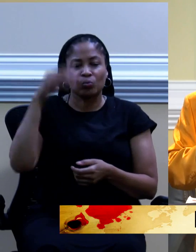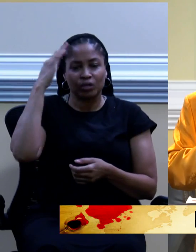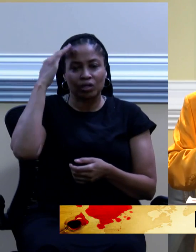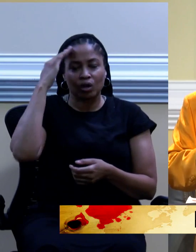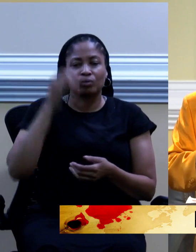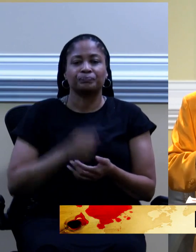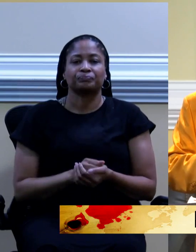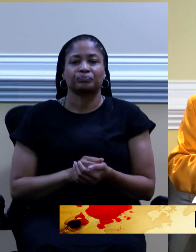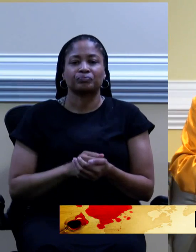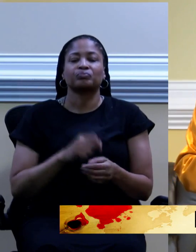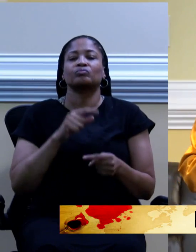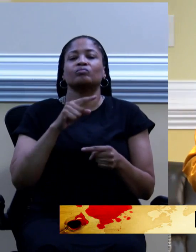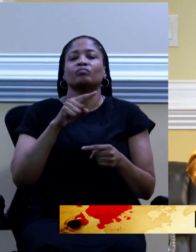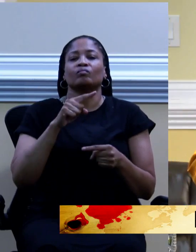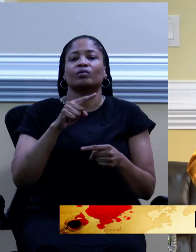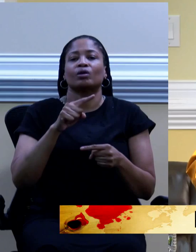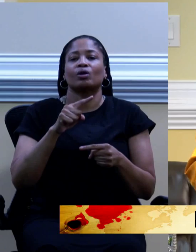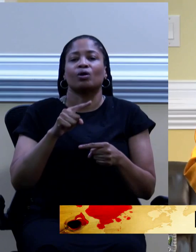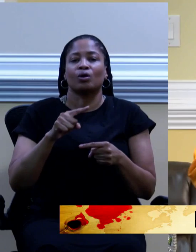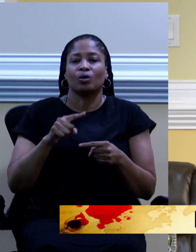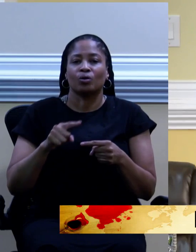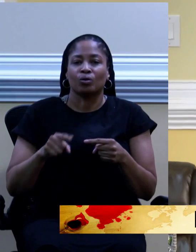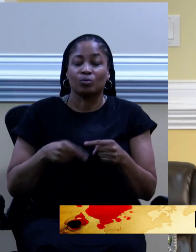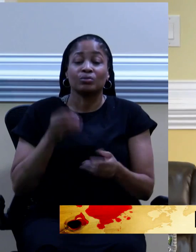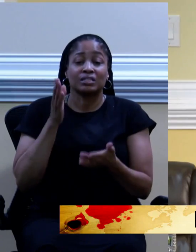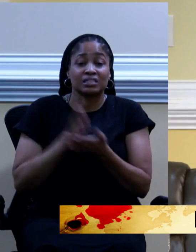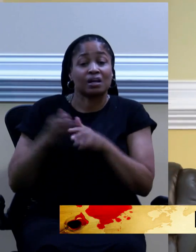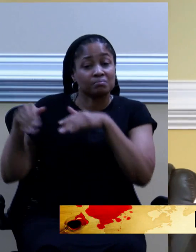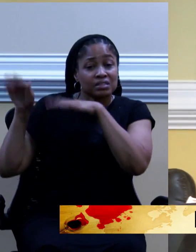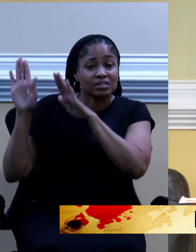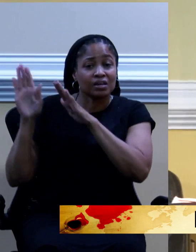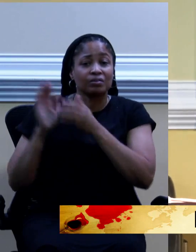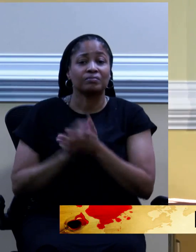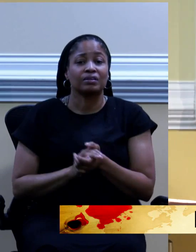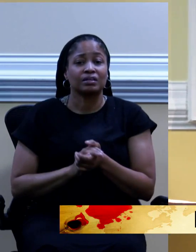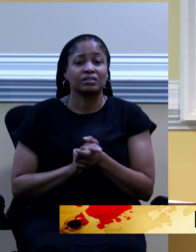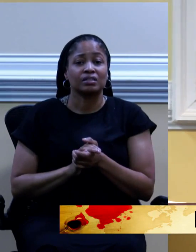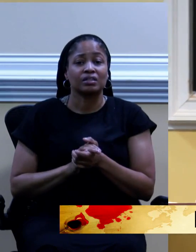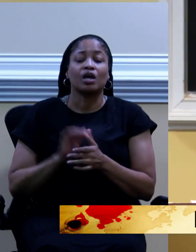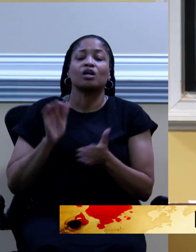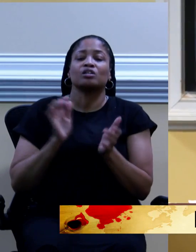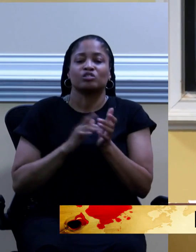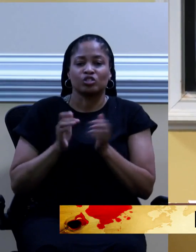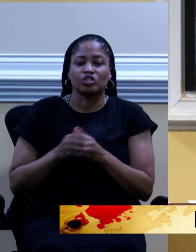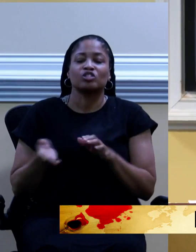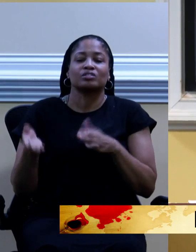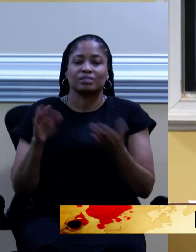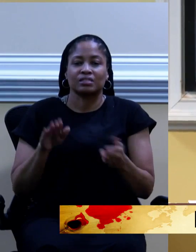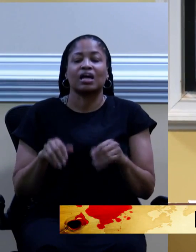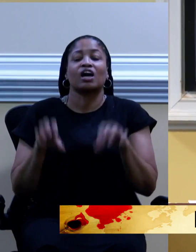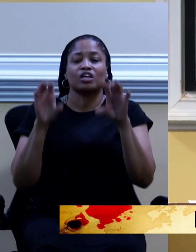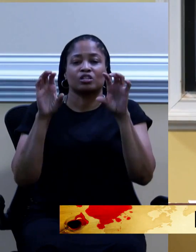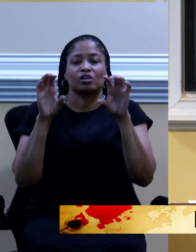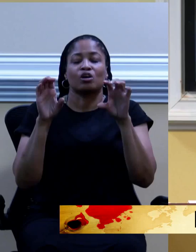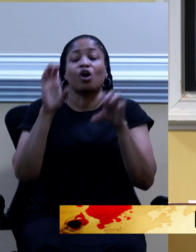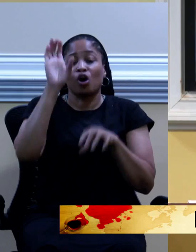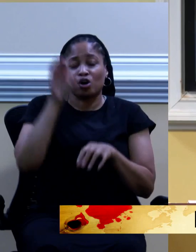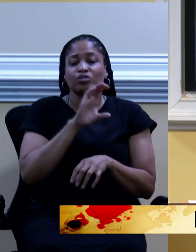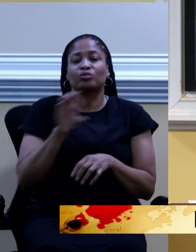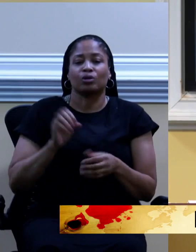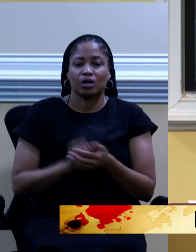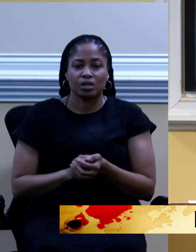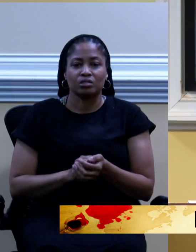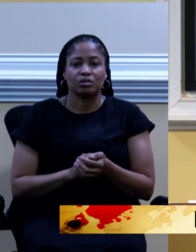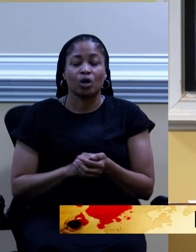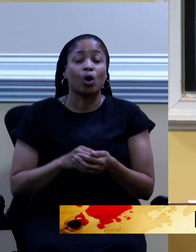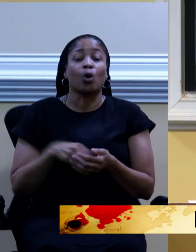when he caused the sacrifices and the oblation to cease, it was on, he died on the cross, didn't he? Right. Because we read that the veil of the temple ripped, didn't